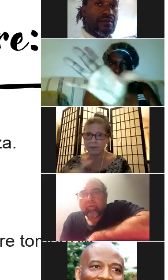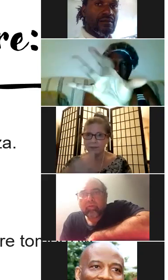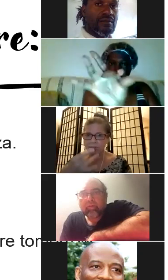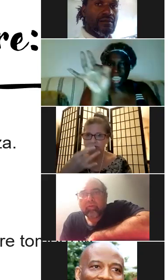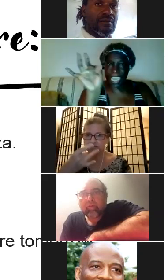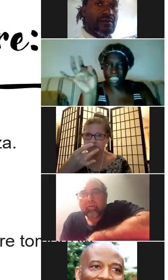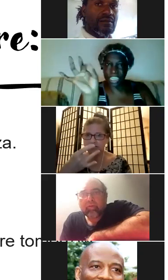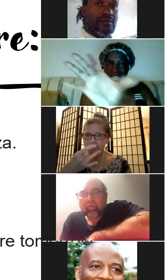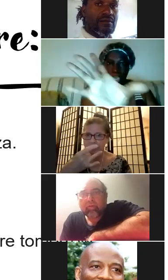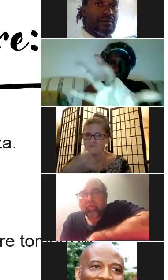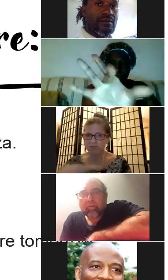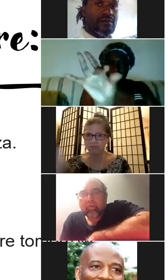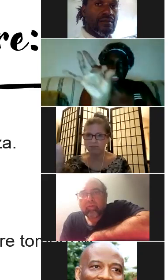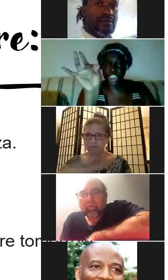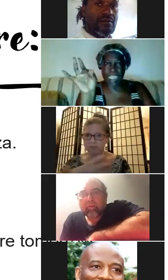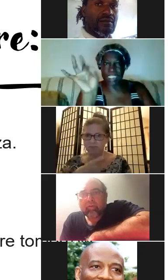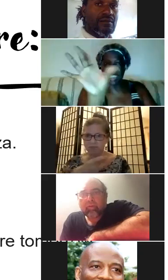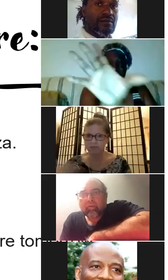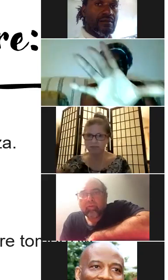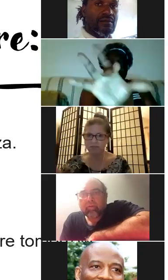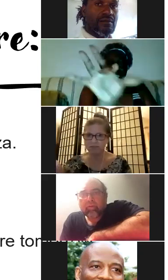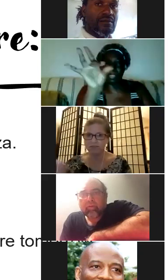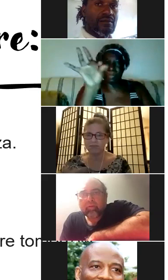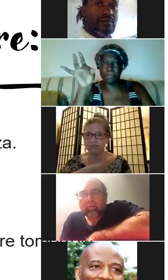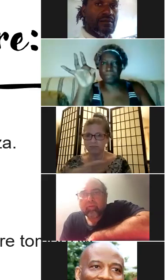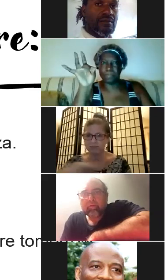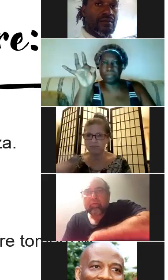This pinching handshake coming from your chest is like.